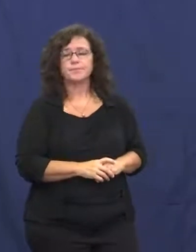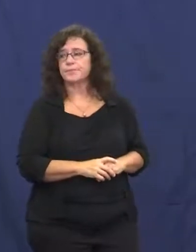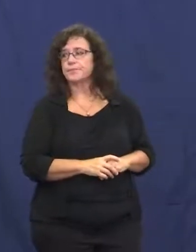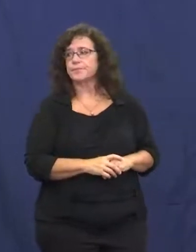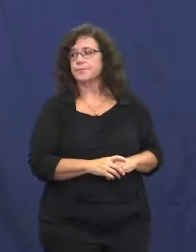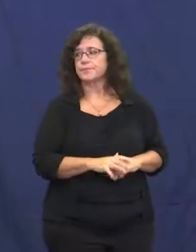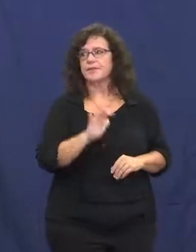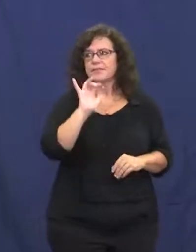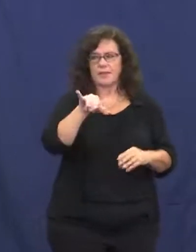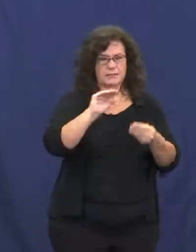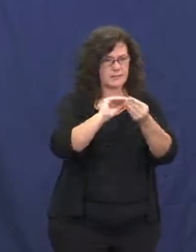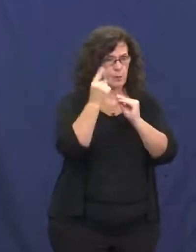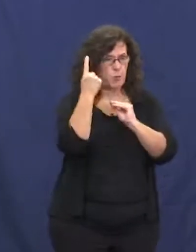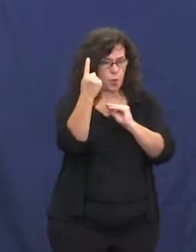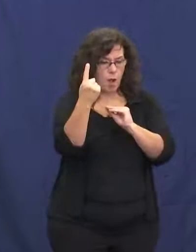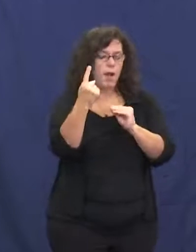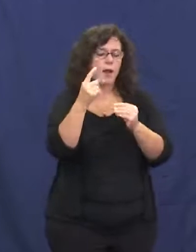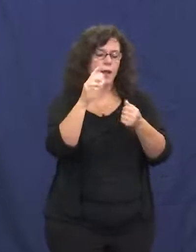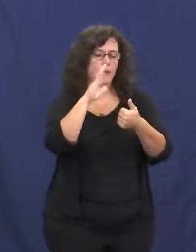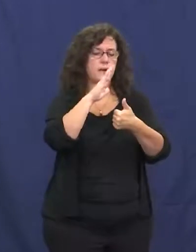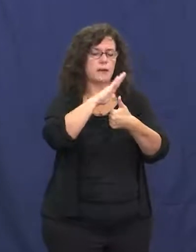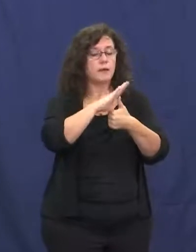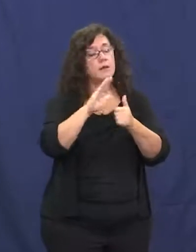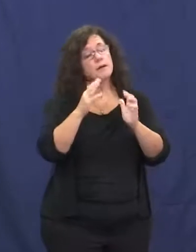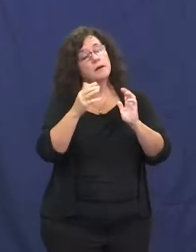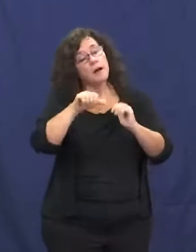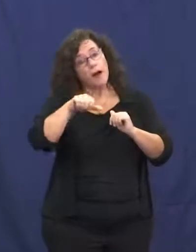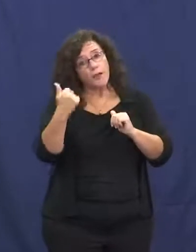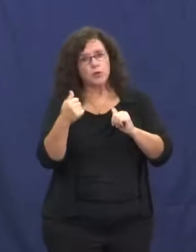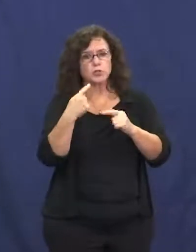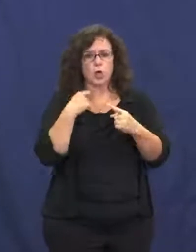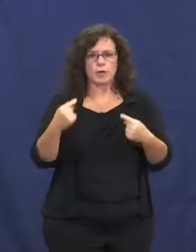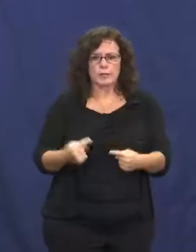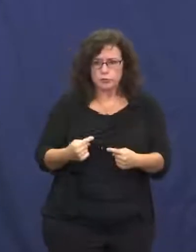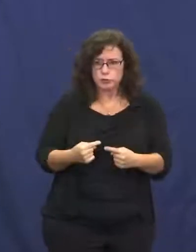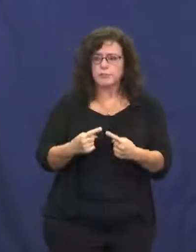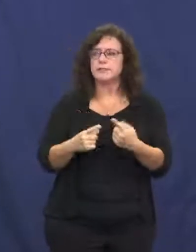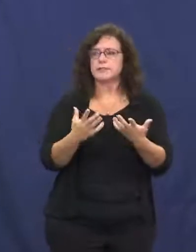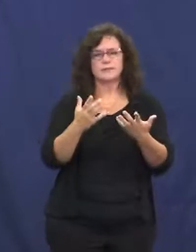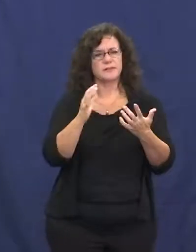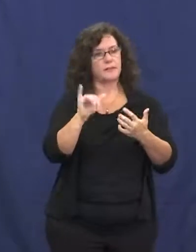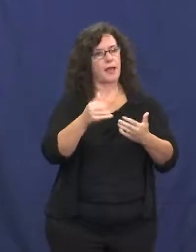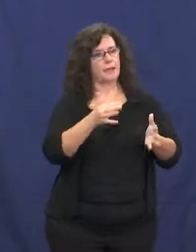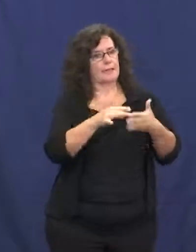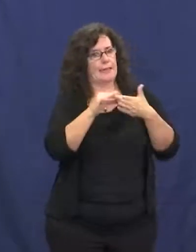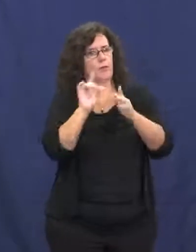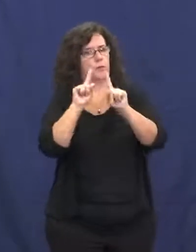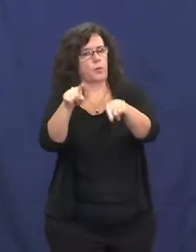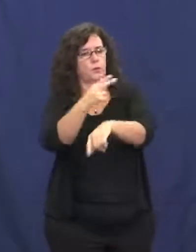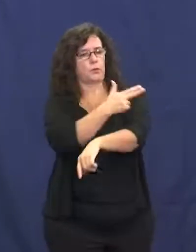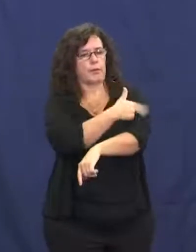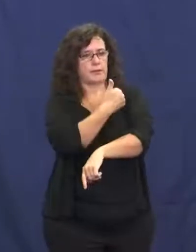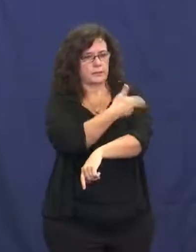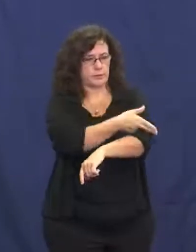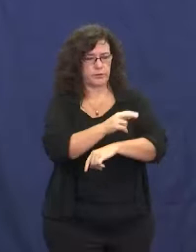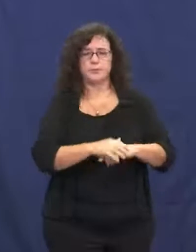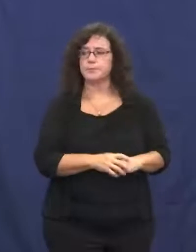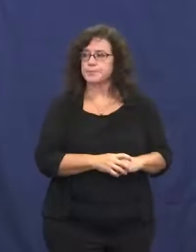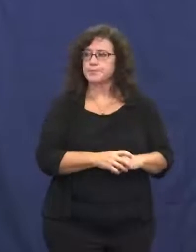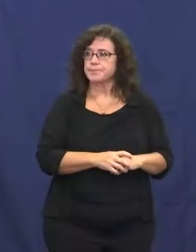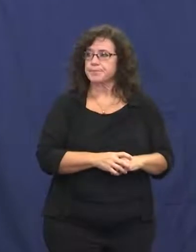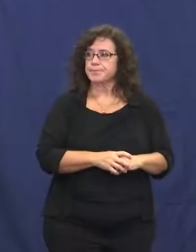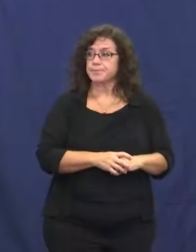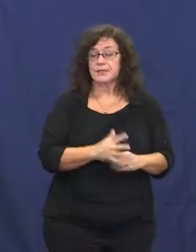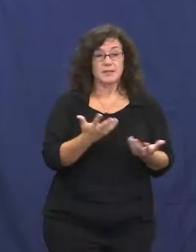and hospital admissions in the elderly, leading to about 31 million admissions in the emergency department every year in the